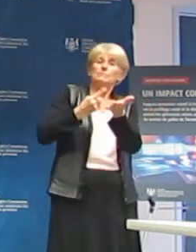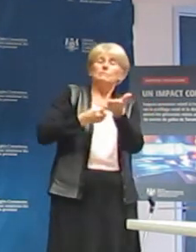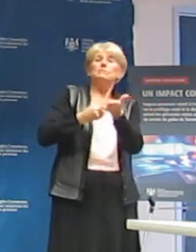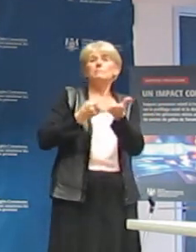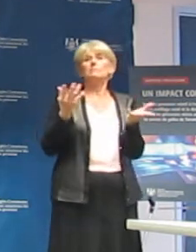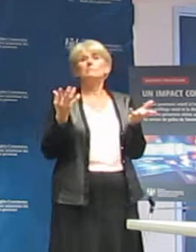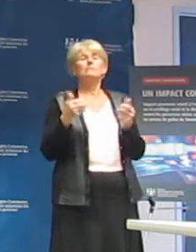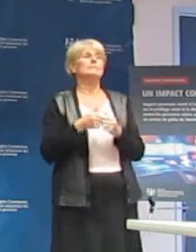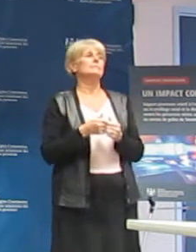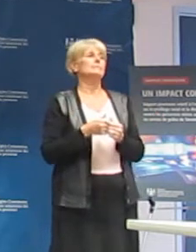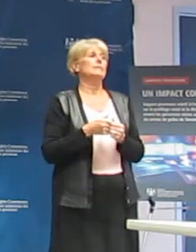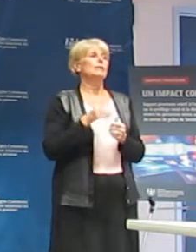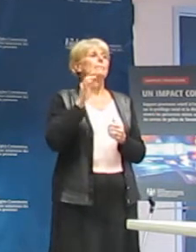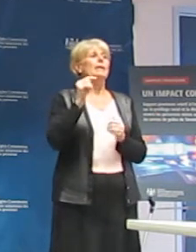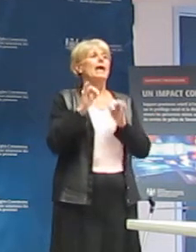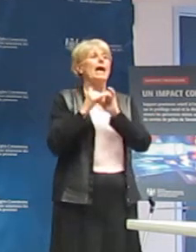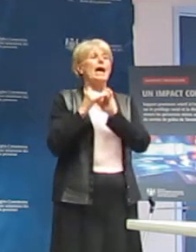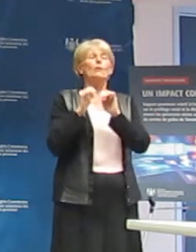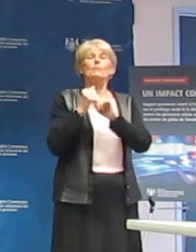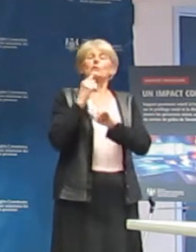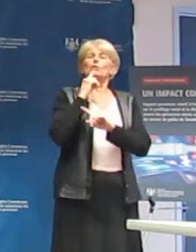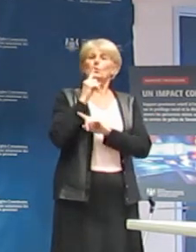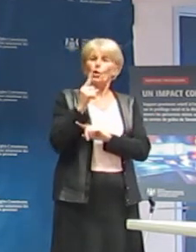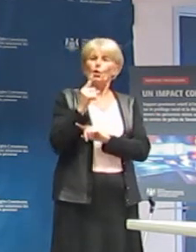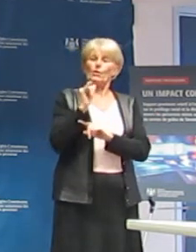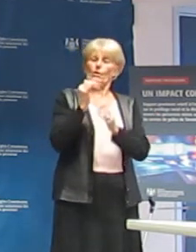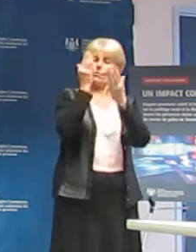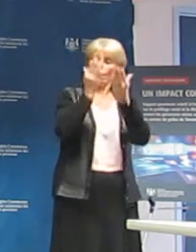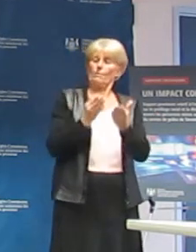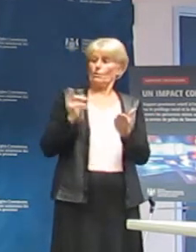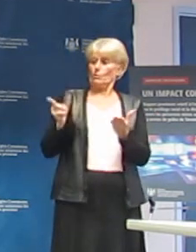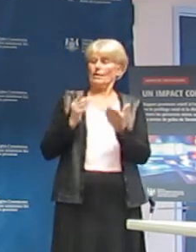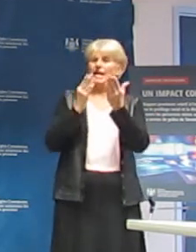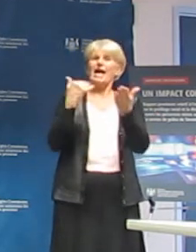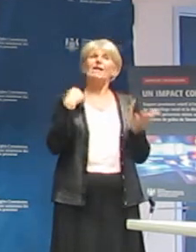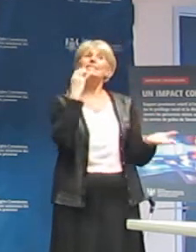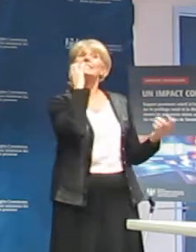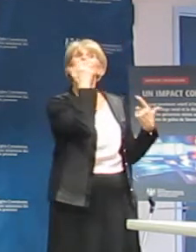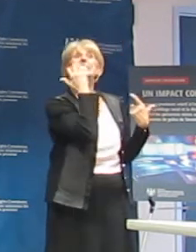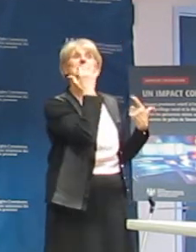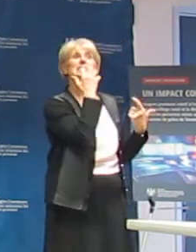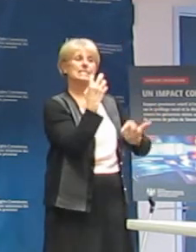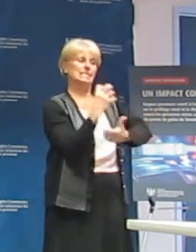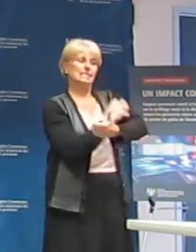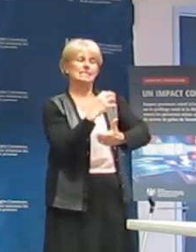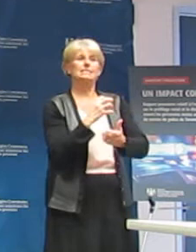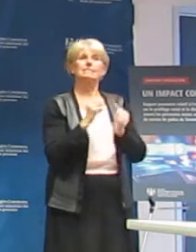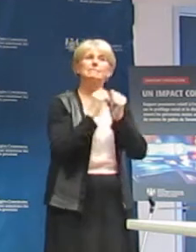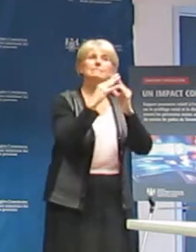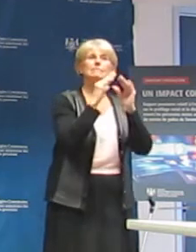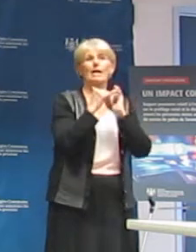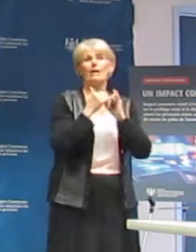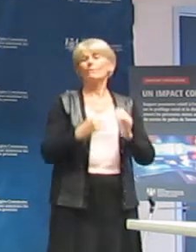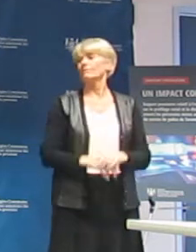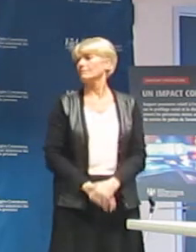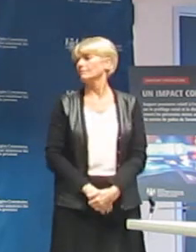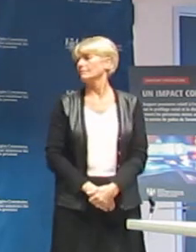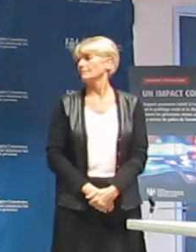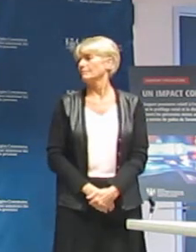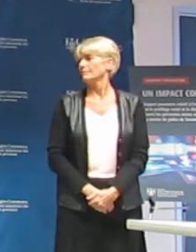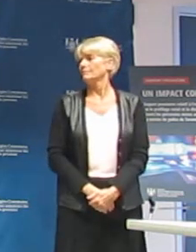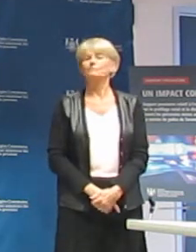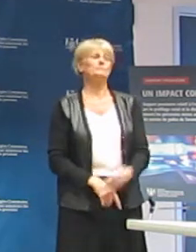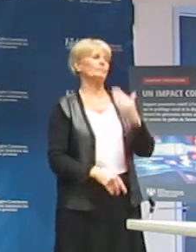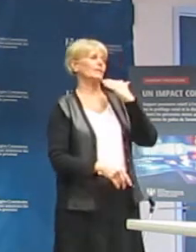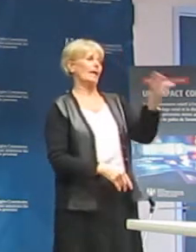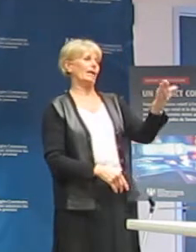whatnot. But how do you make sure that these recommendations that you're making have teeth, that they actually get implemented?